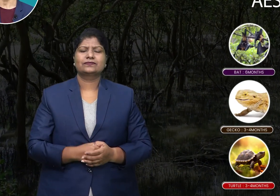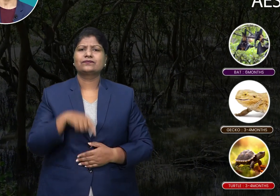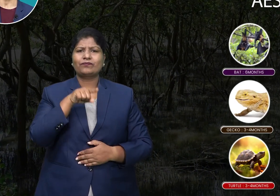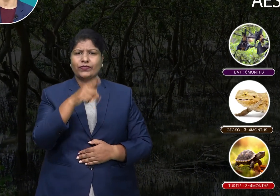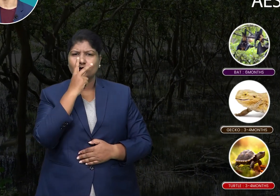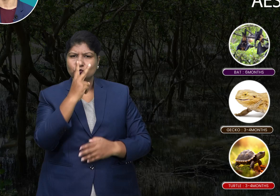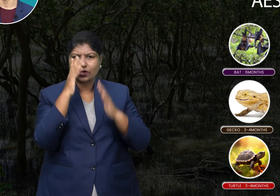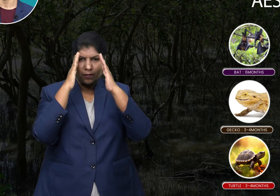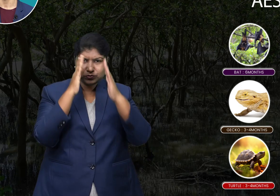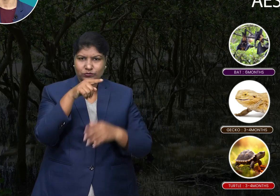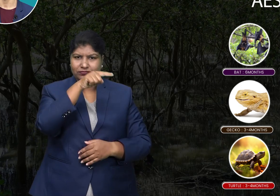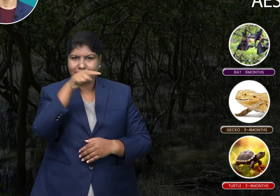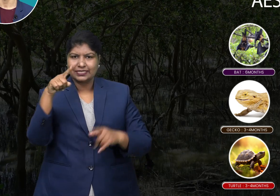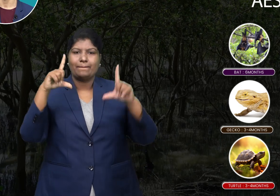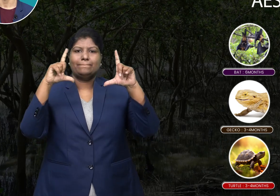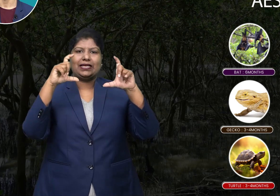Observe these pictures.